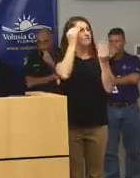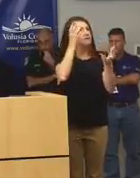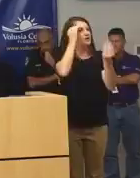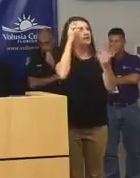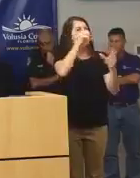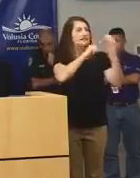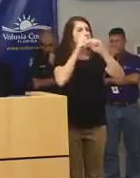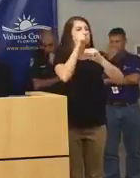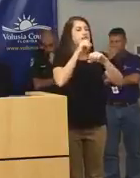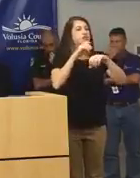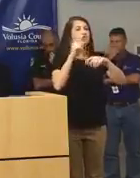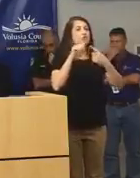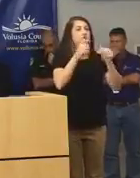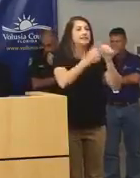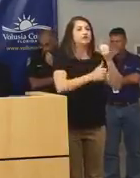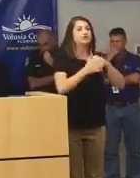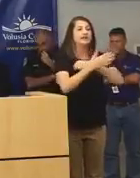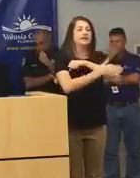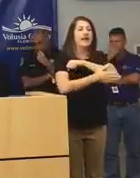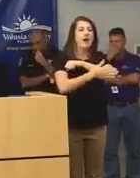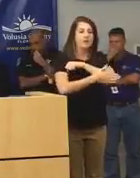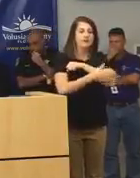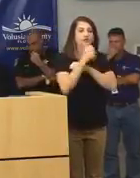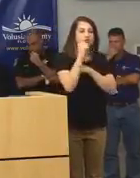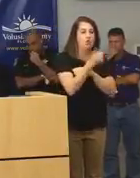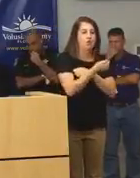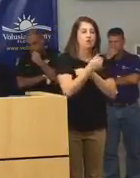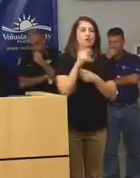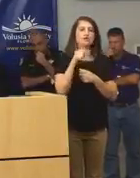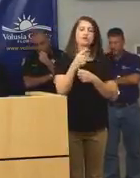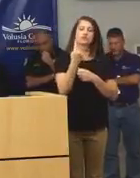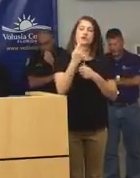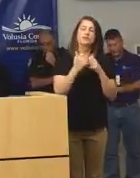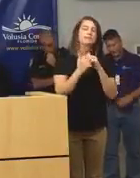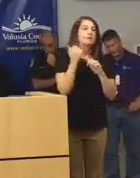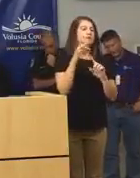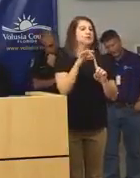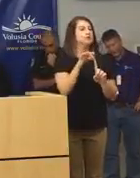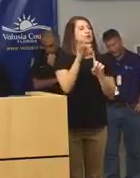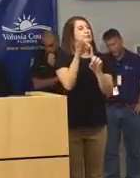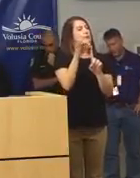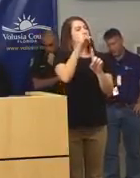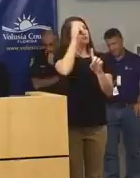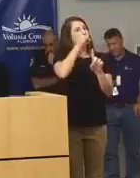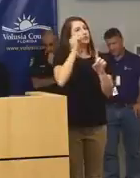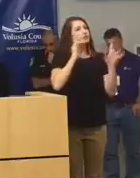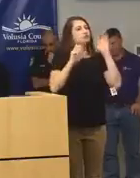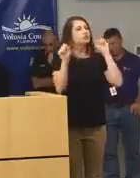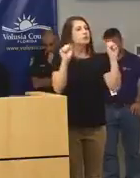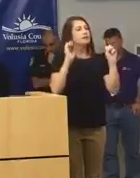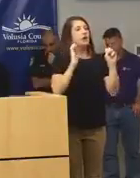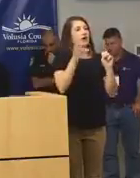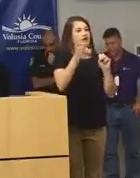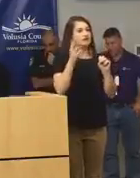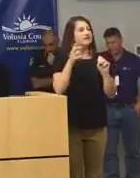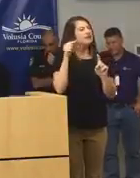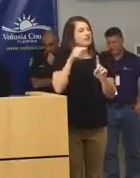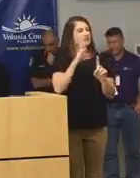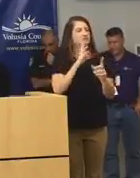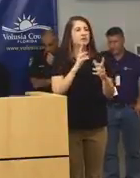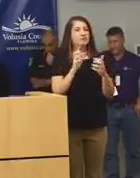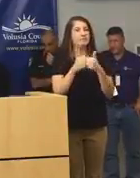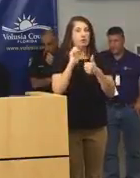at the county level tomorrow. This has been one of the most unique storms in our company's history, and this will likely be one of the